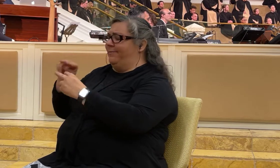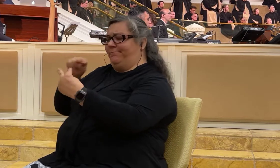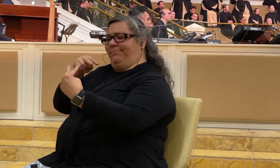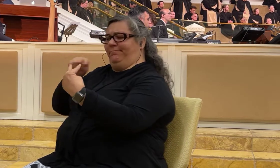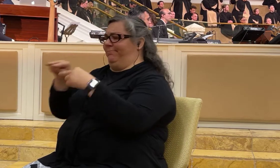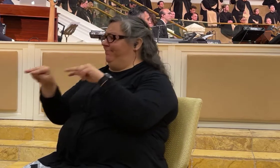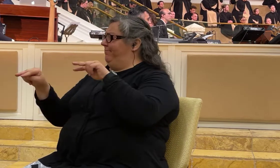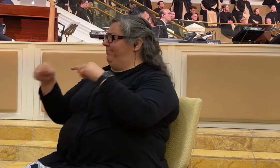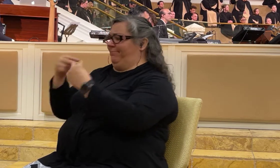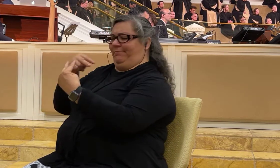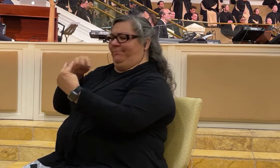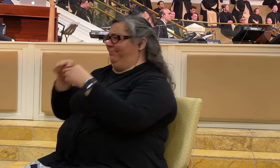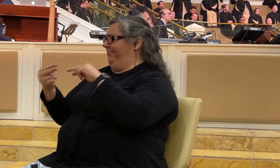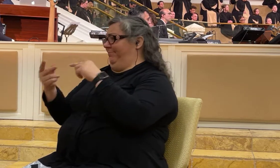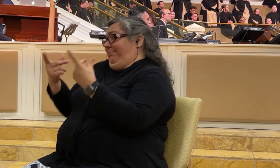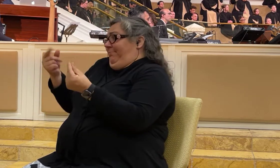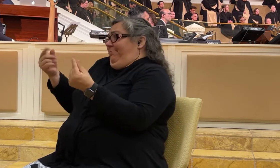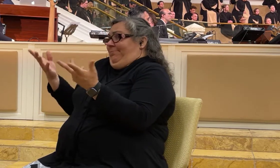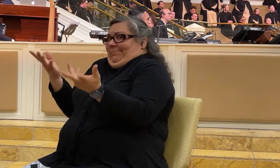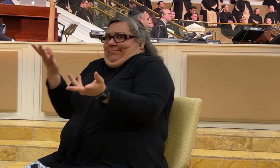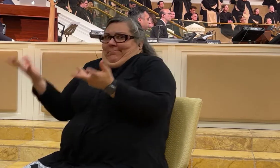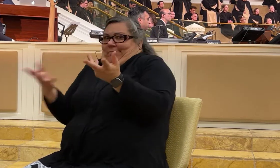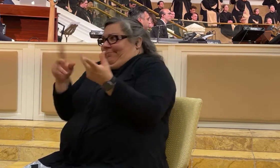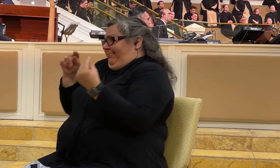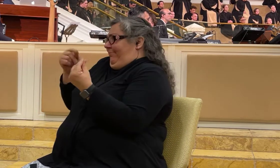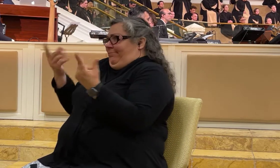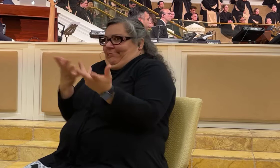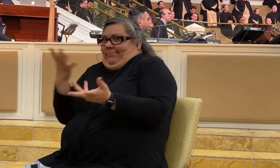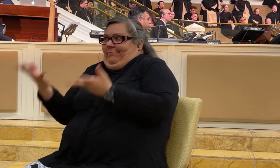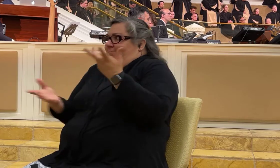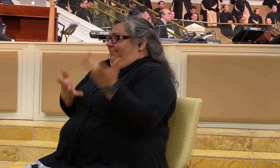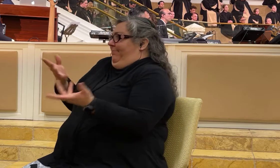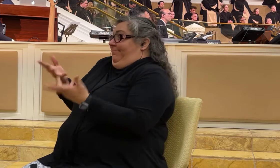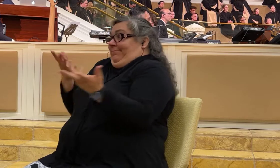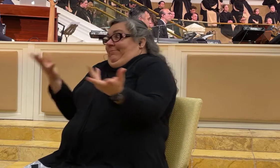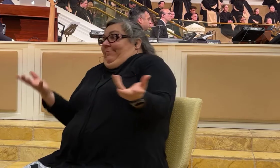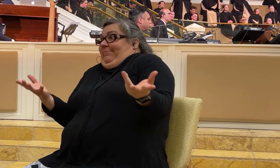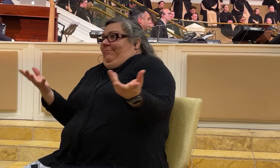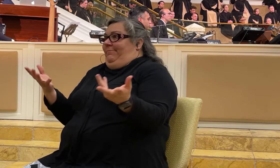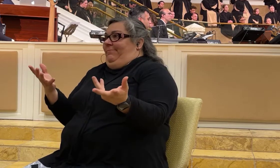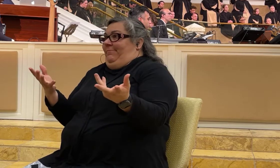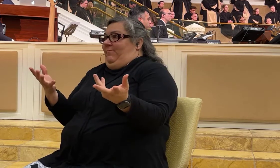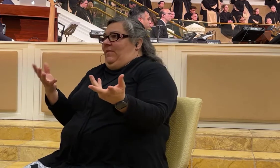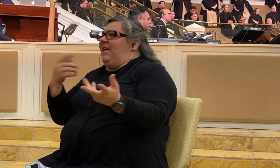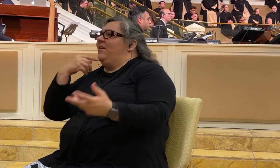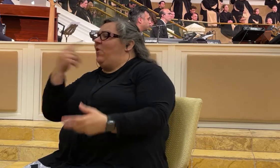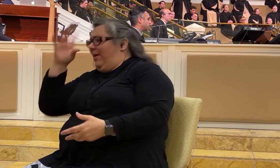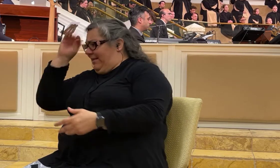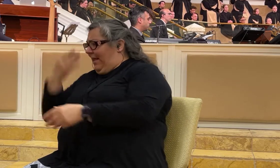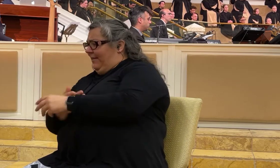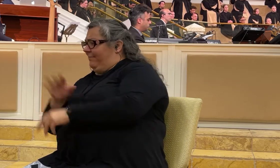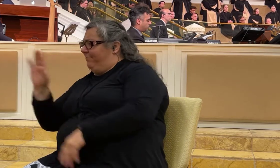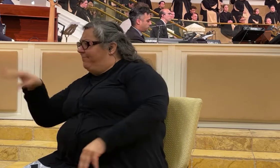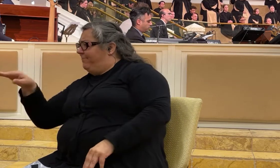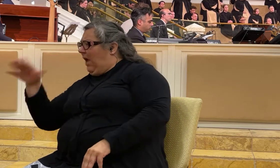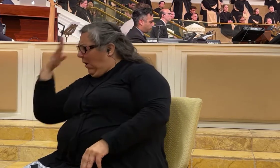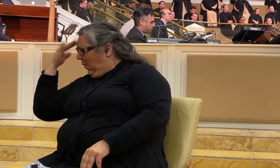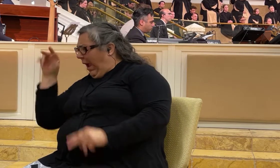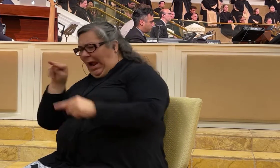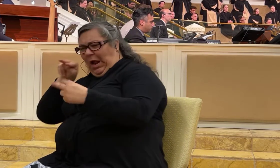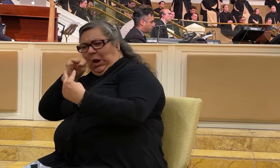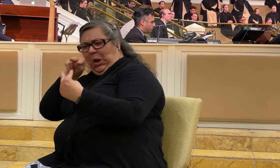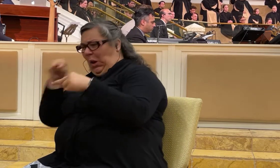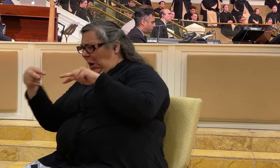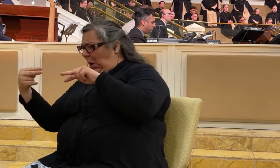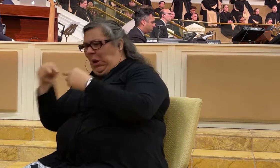What are we going to do? And he says to them, why do ye look at